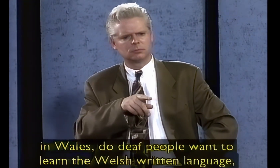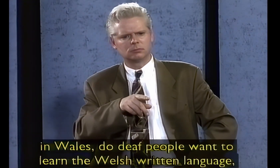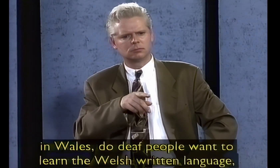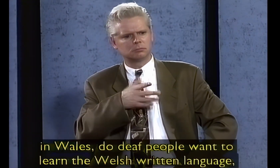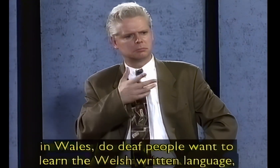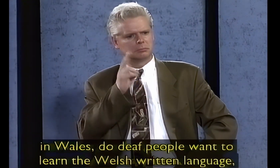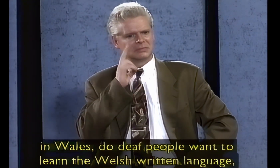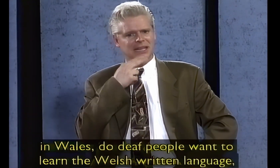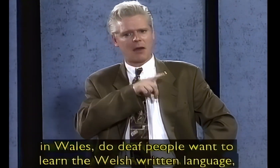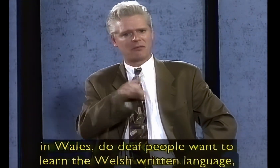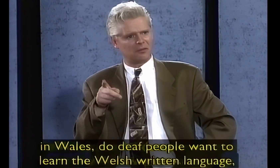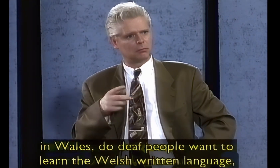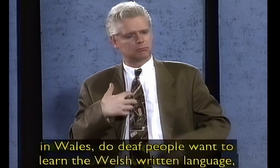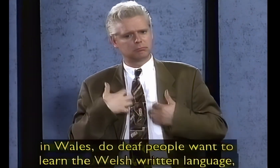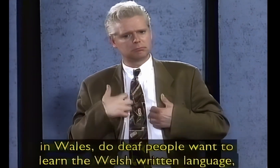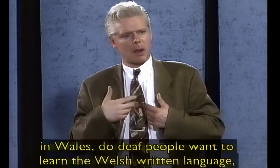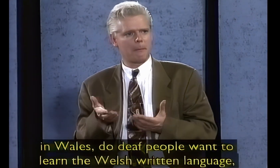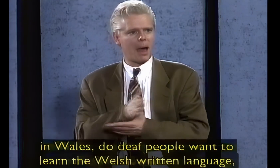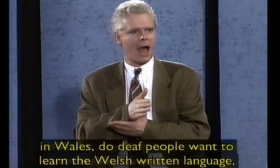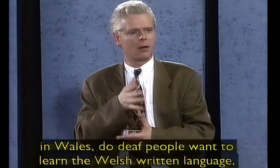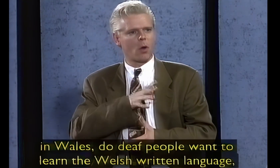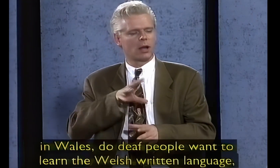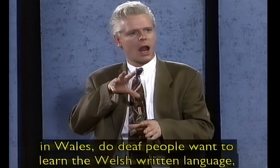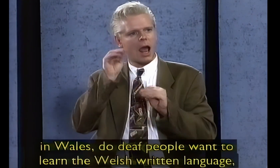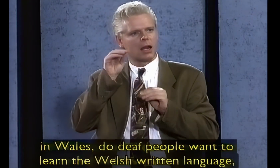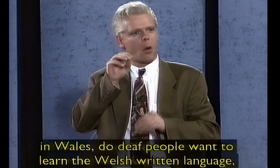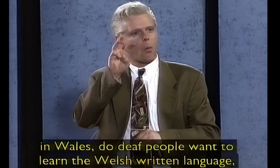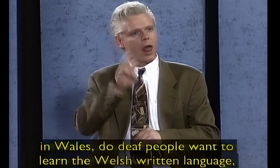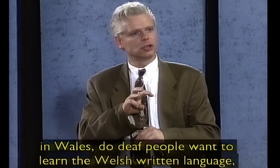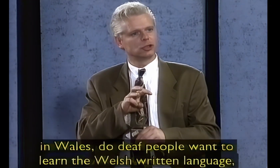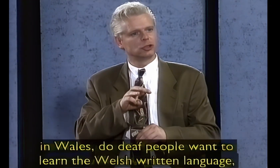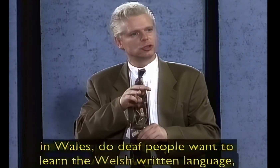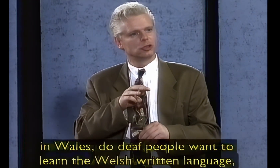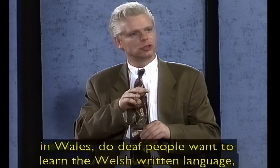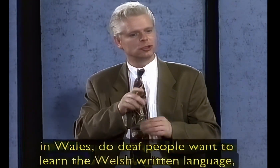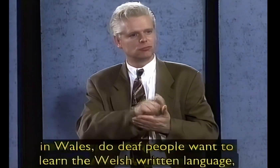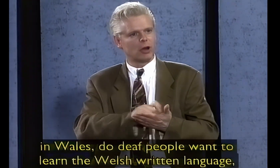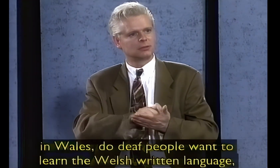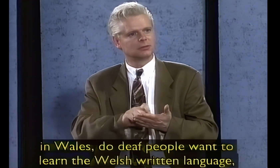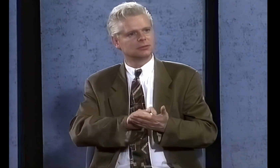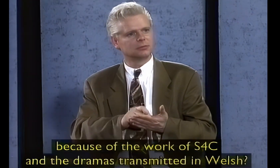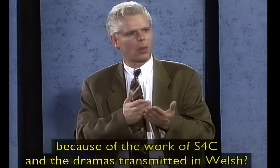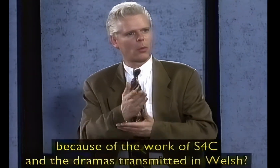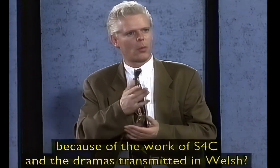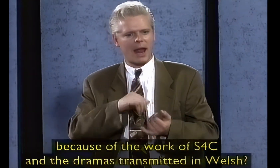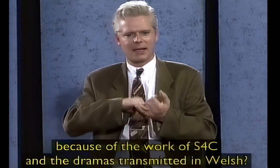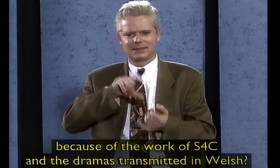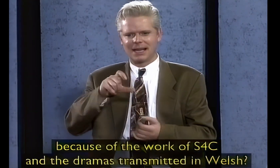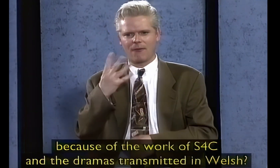That's made me think, in Wales, do deaf people want to go back and learn Welsh written language